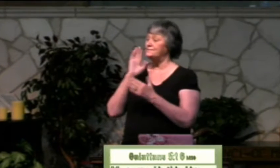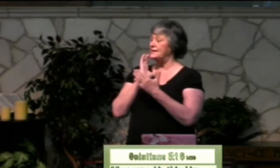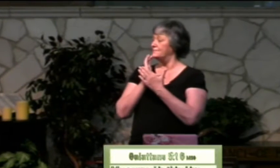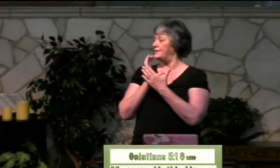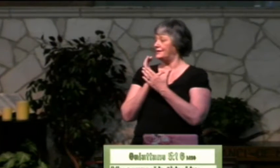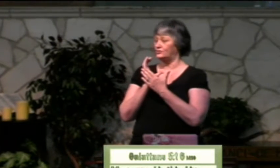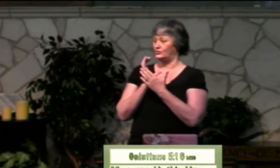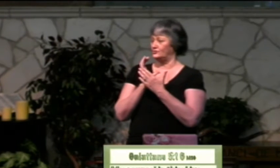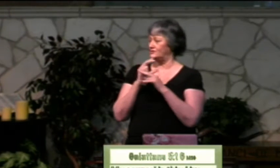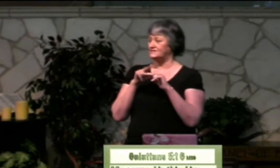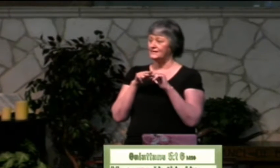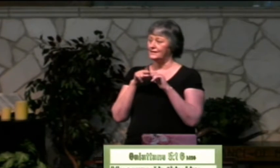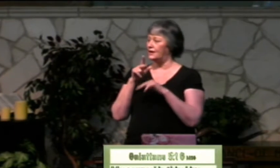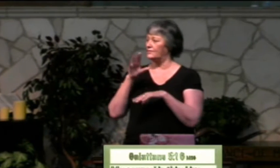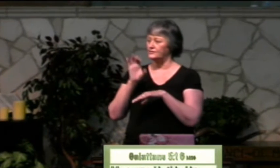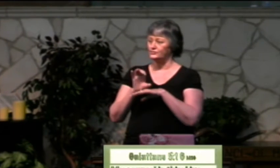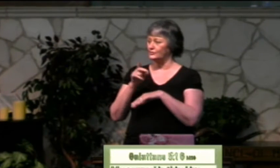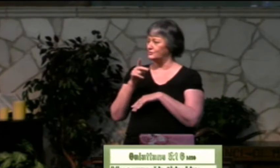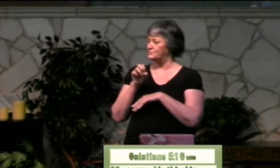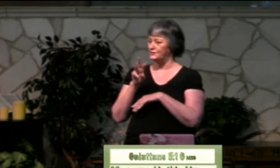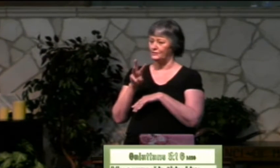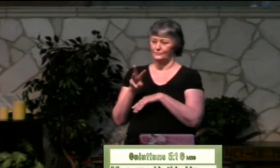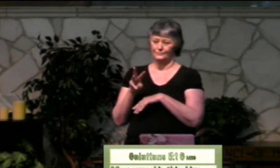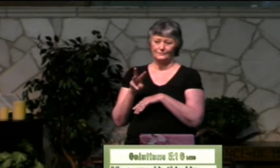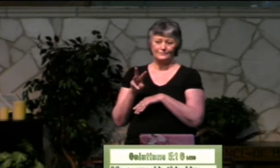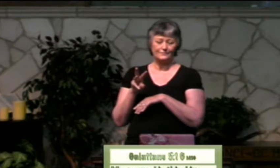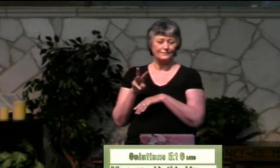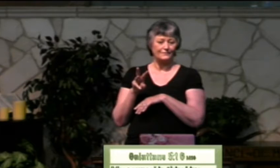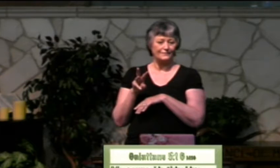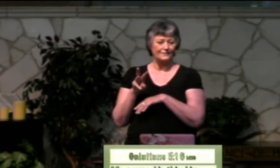a picture just sitting on the church pew